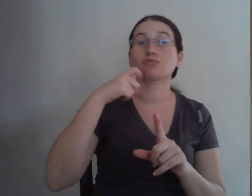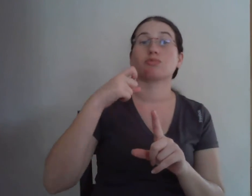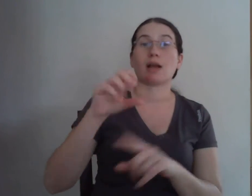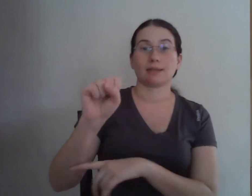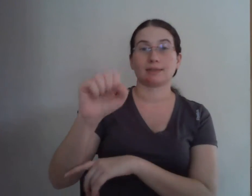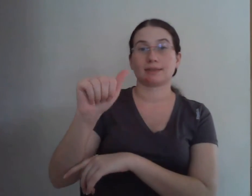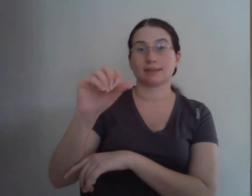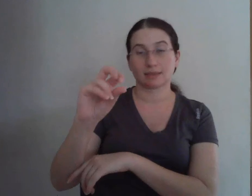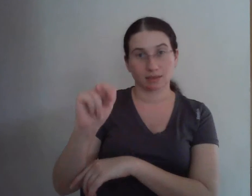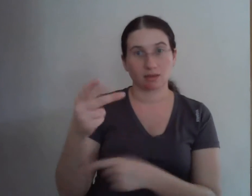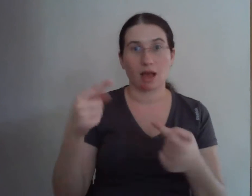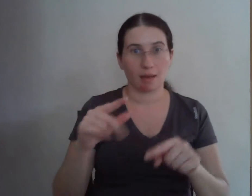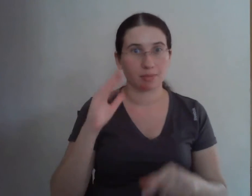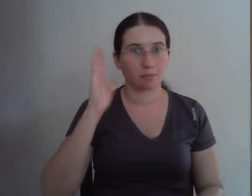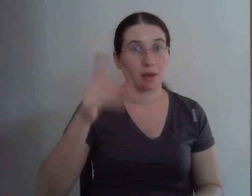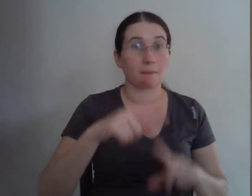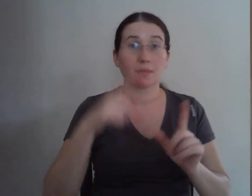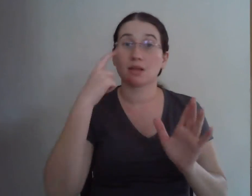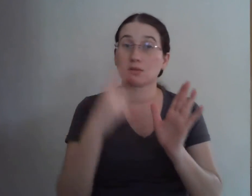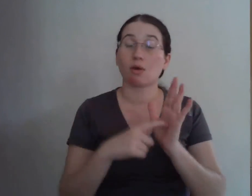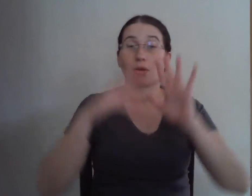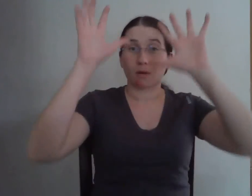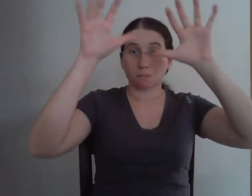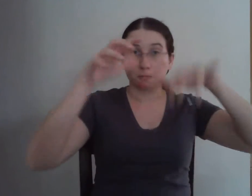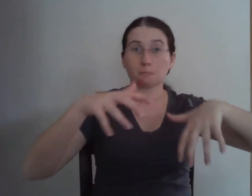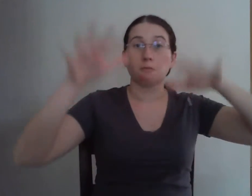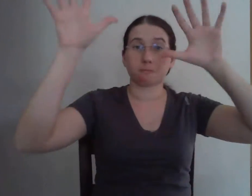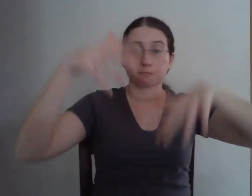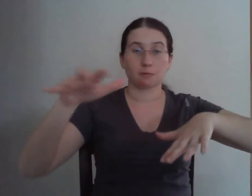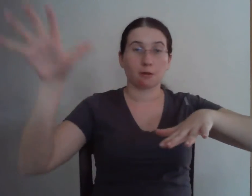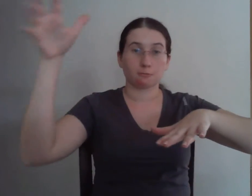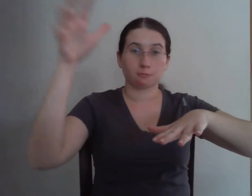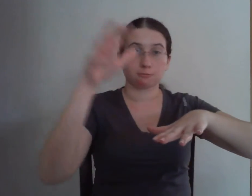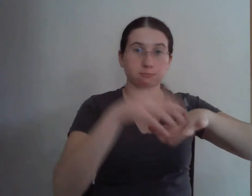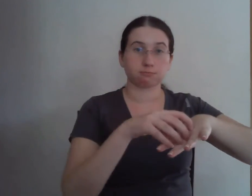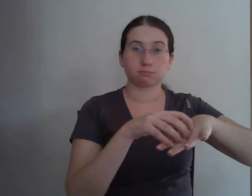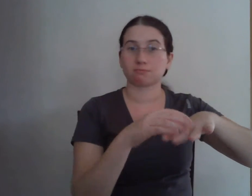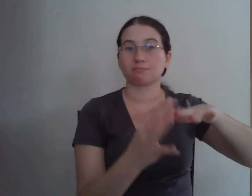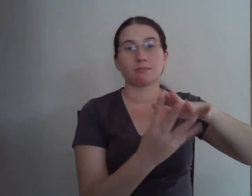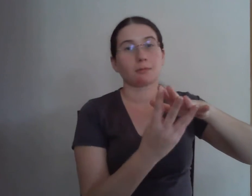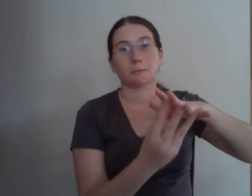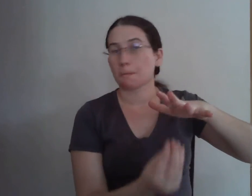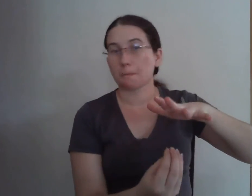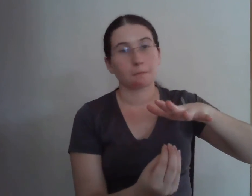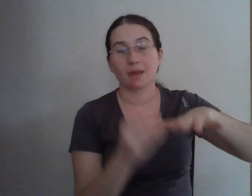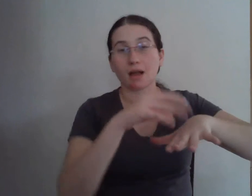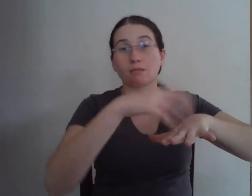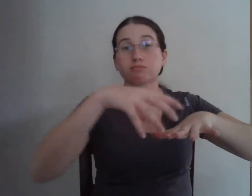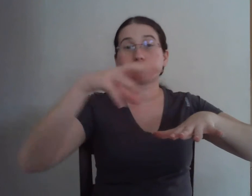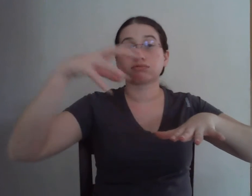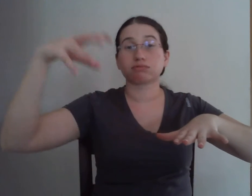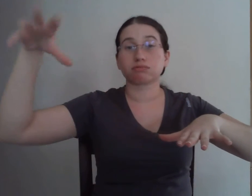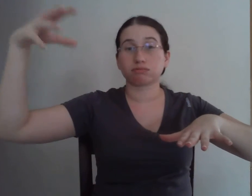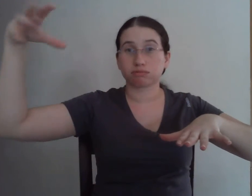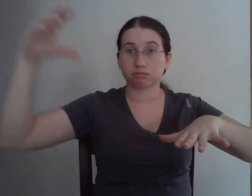has evaporated from the soil surface. The river is dry despite the rain just having ended, okay, and